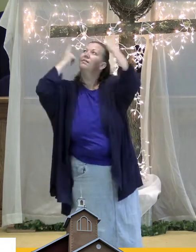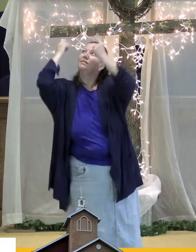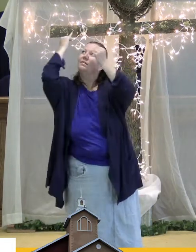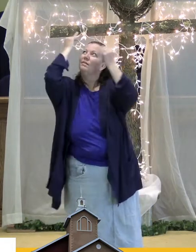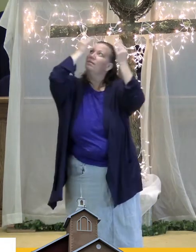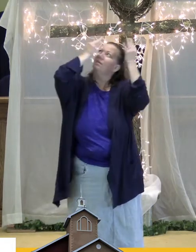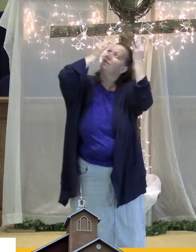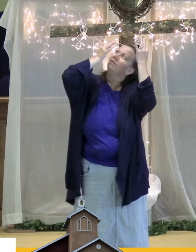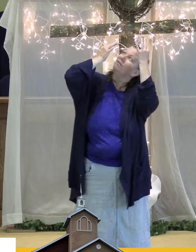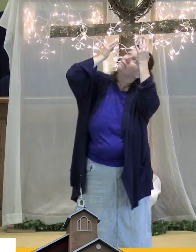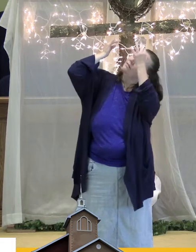mind.